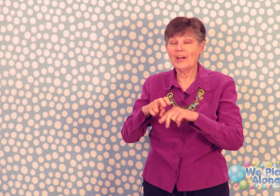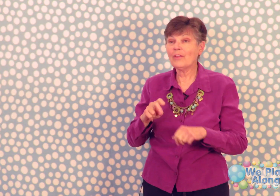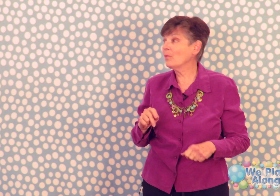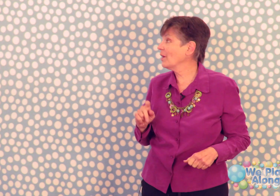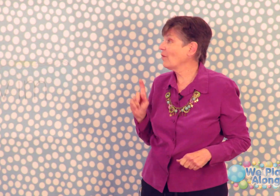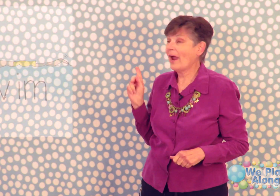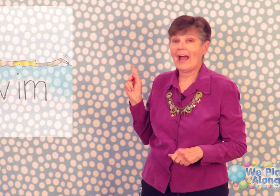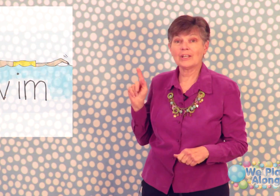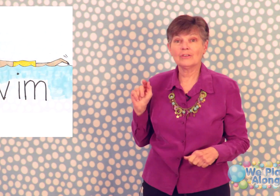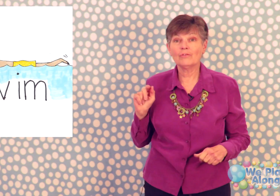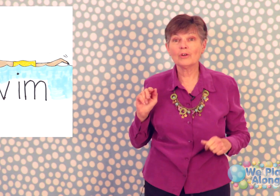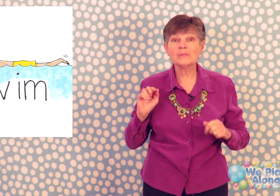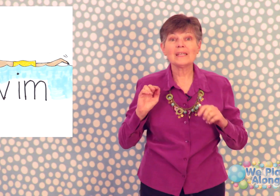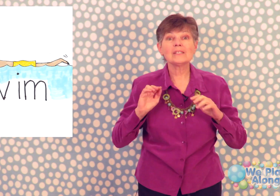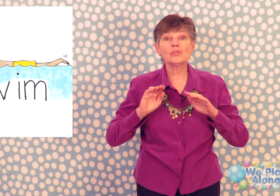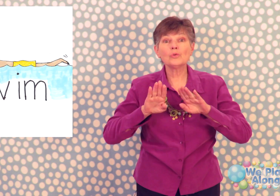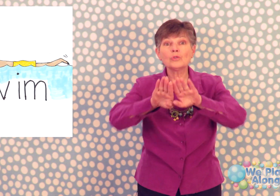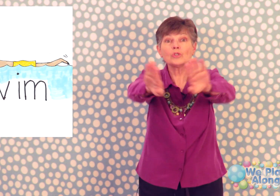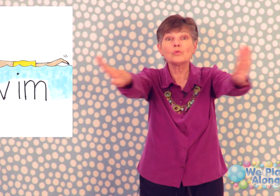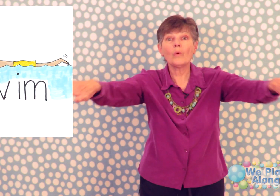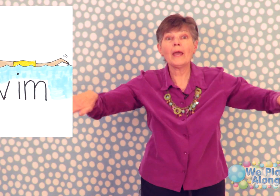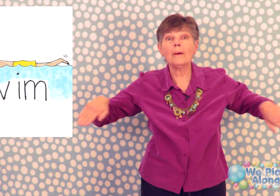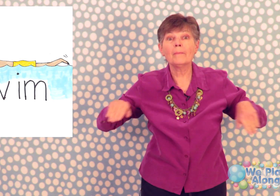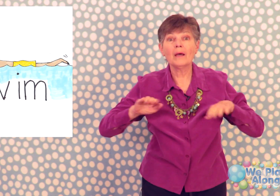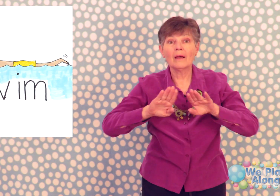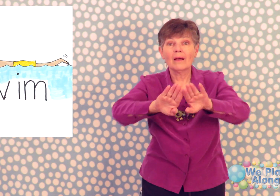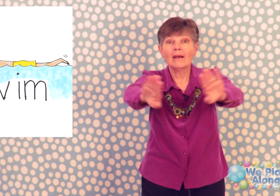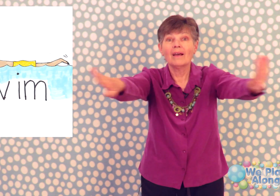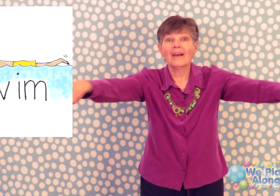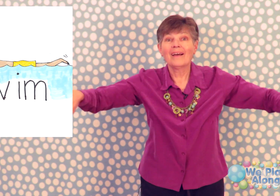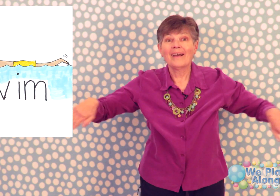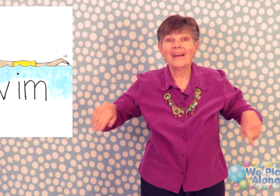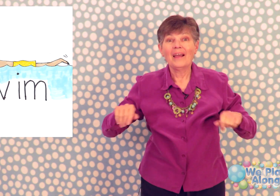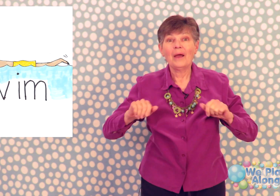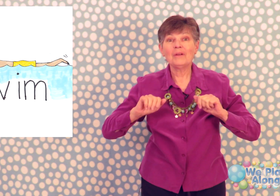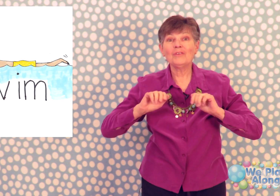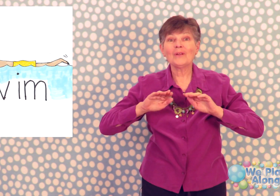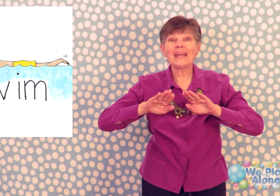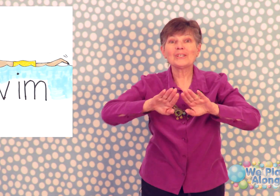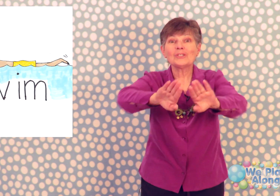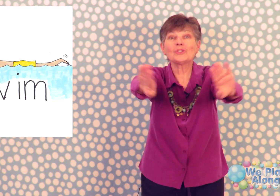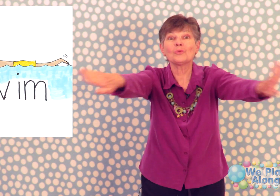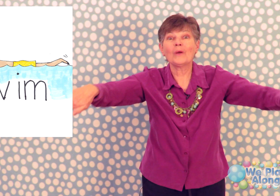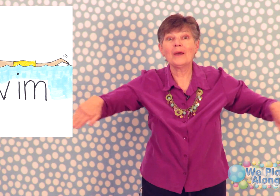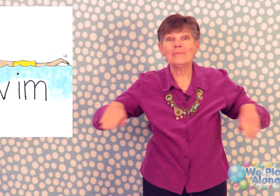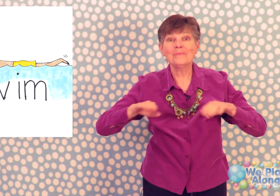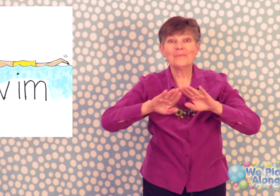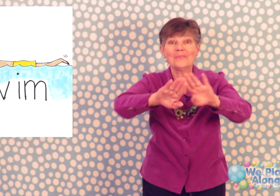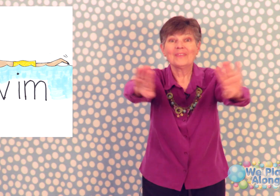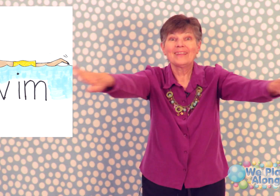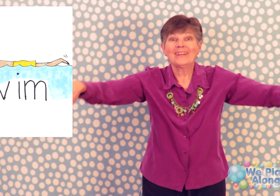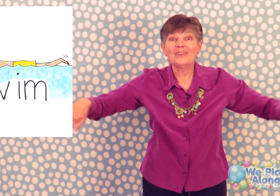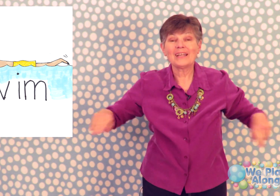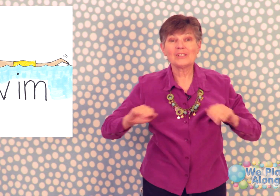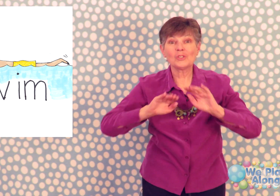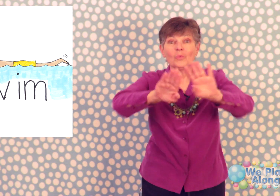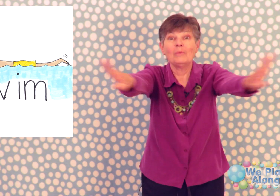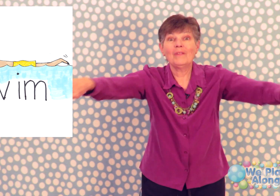Another one of our action verbs is to swim. How many of you like to swim? Do you like to swim in